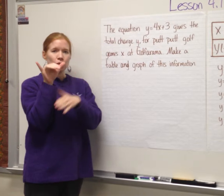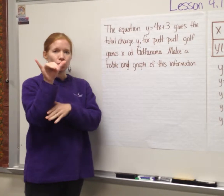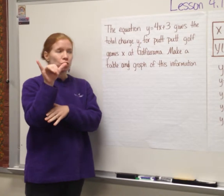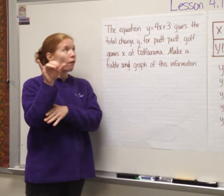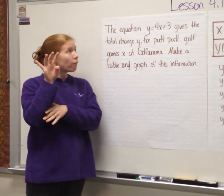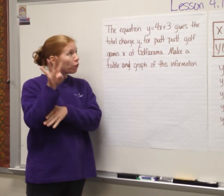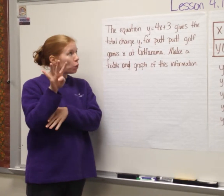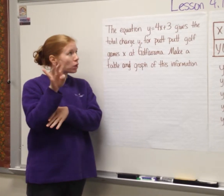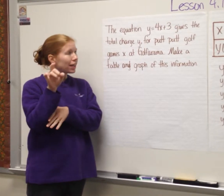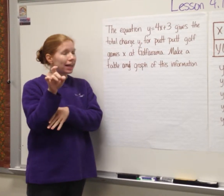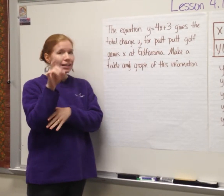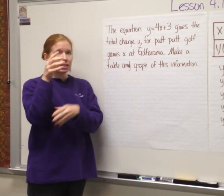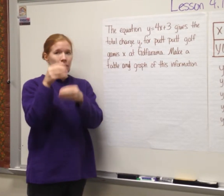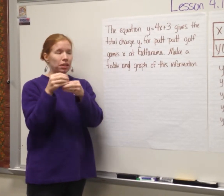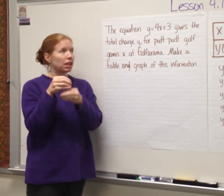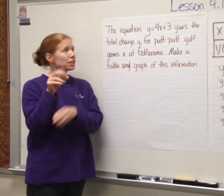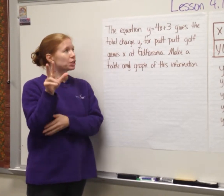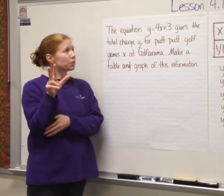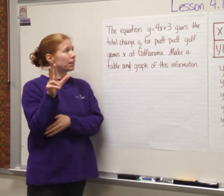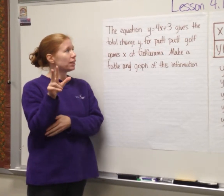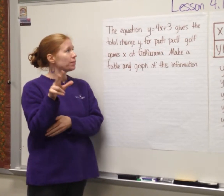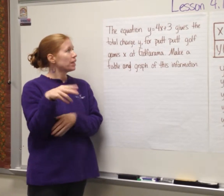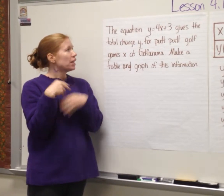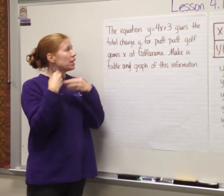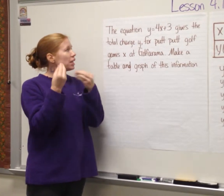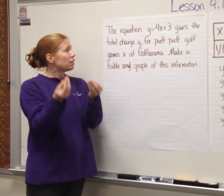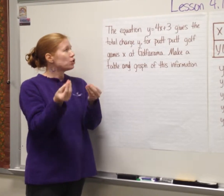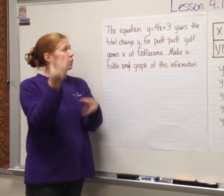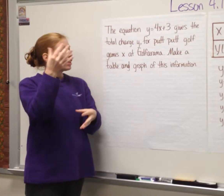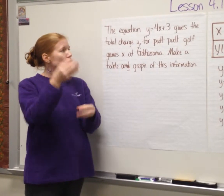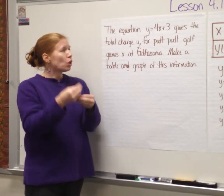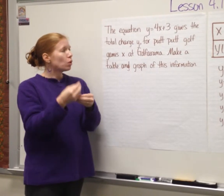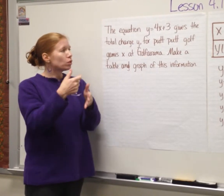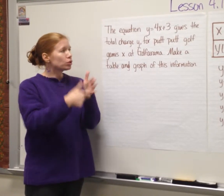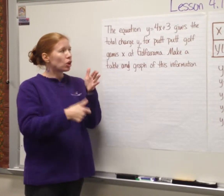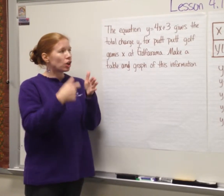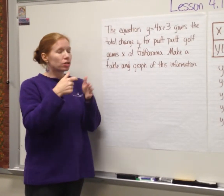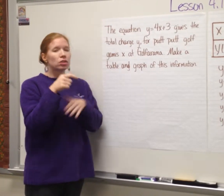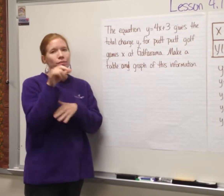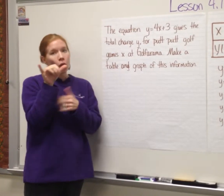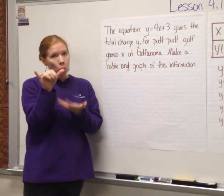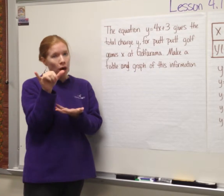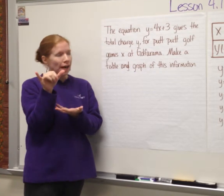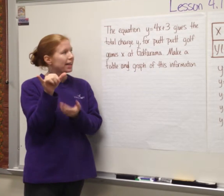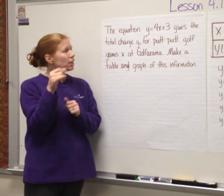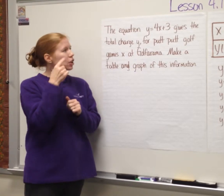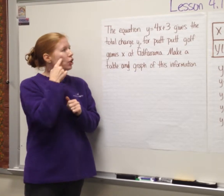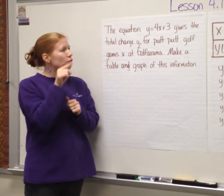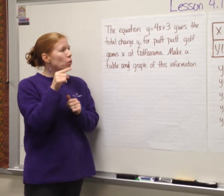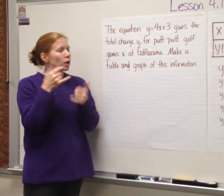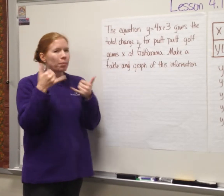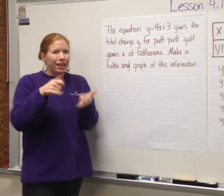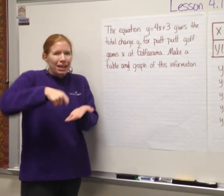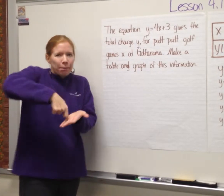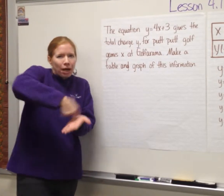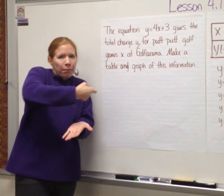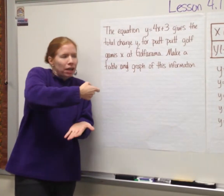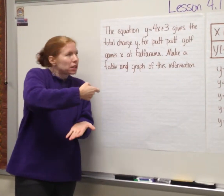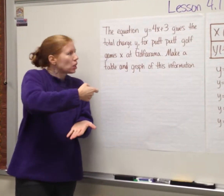equals 4x plus 3 gives you a total charge, y, for playing putt-putt